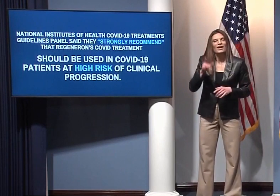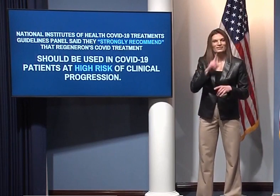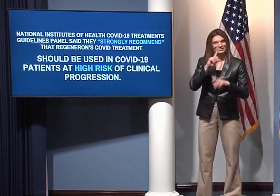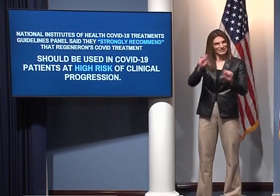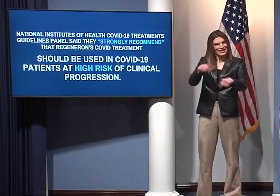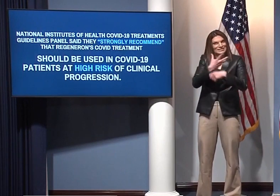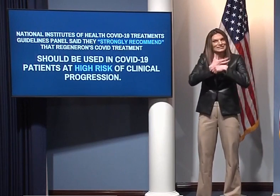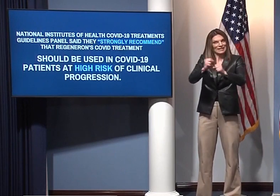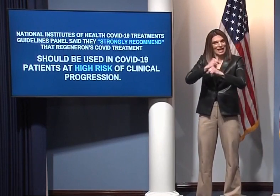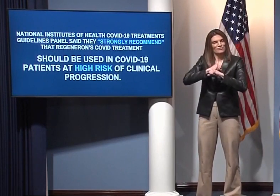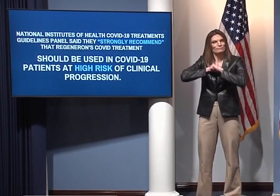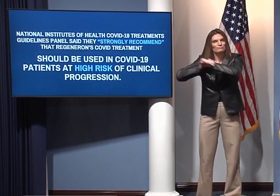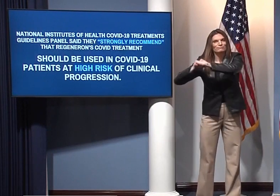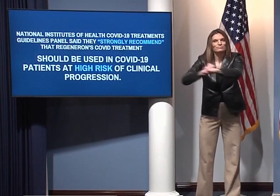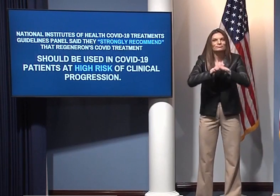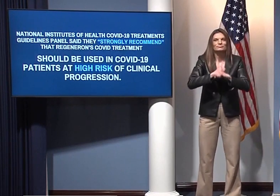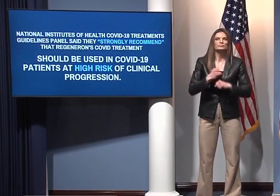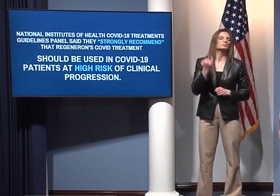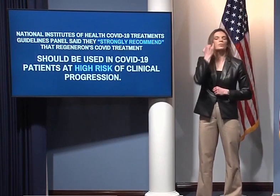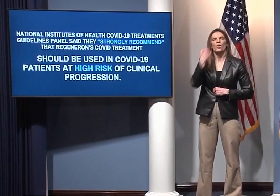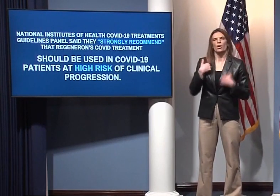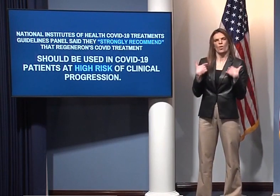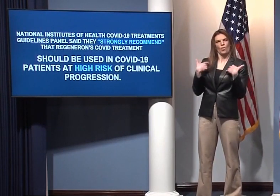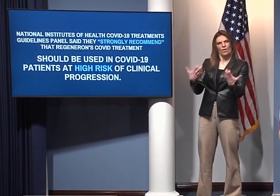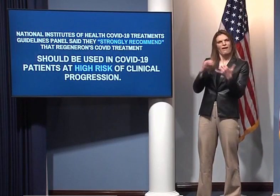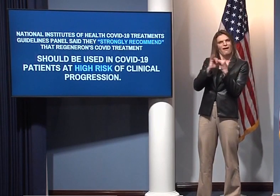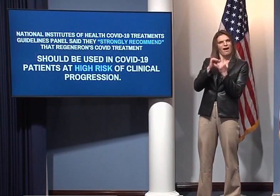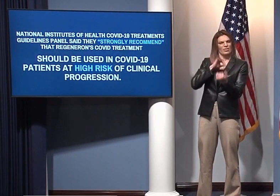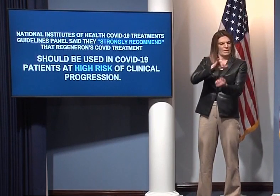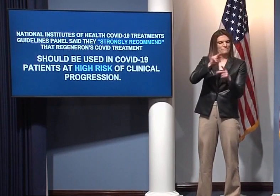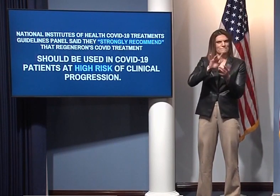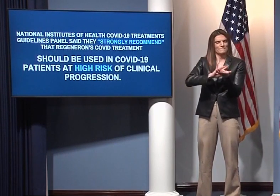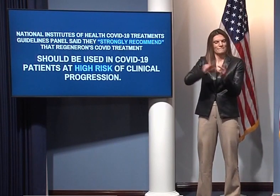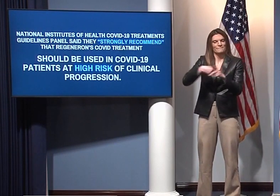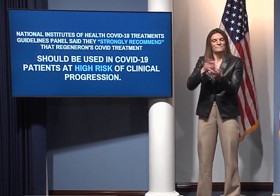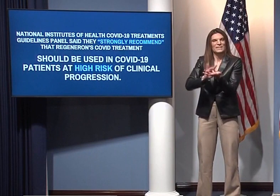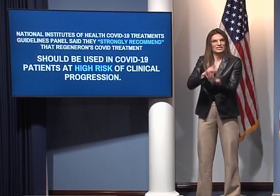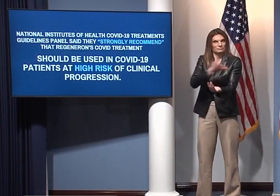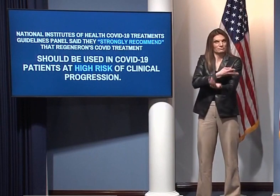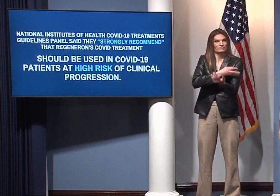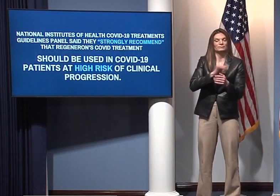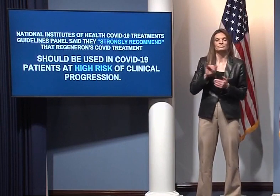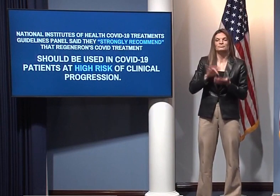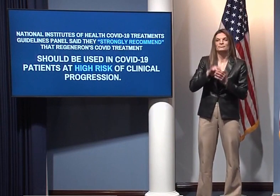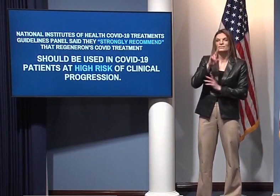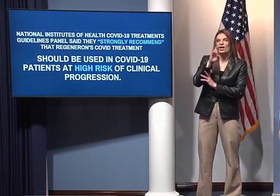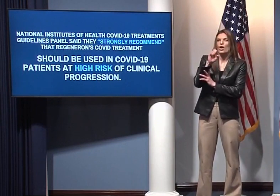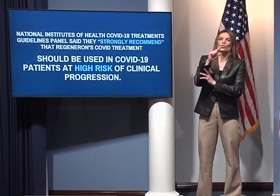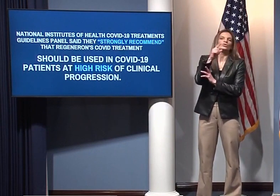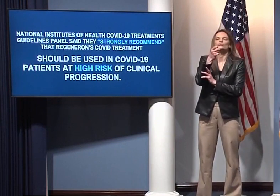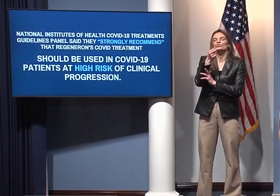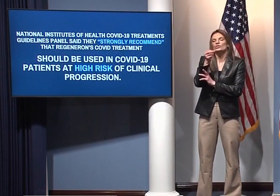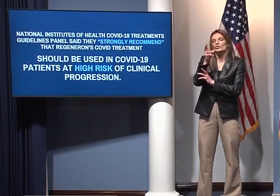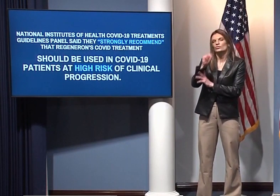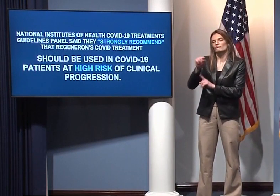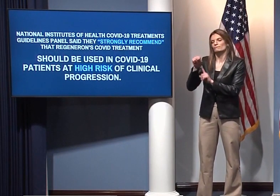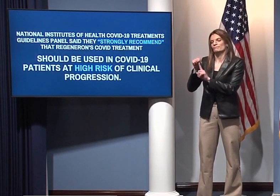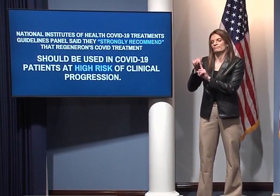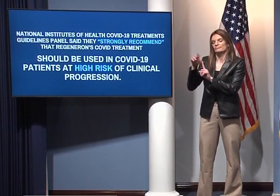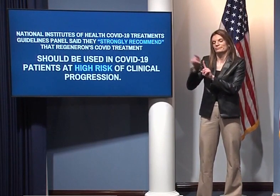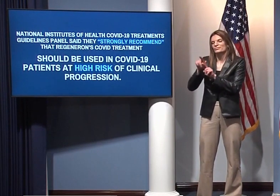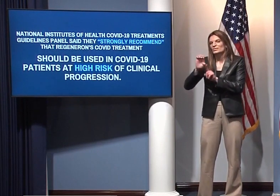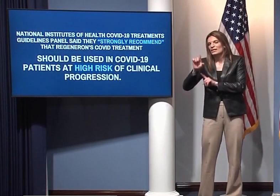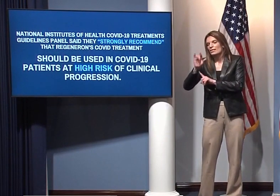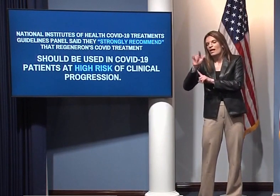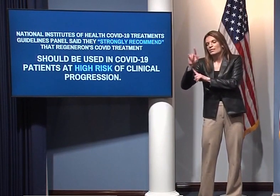how did you get it and who can get it? Well, Regeneron and Eli Lilly are monoclonal antibody treatments that